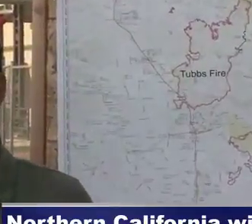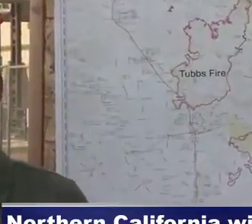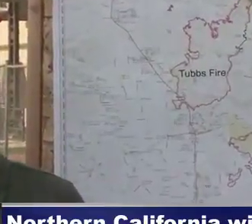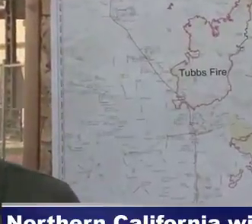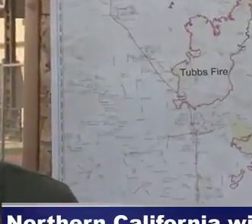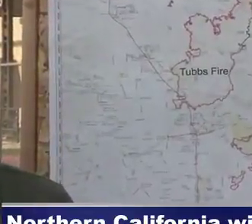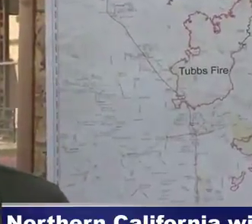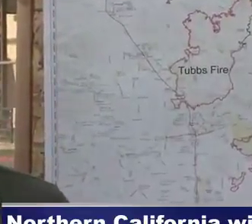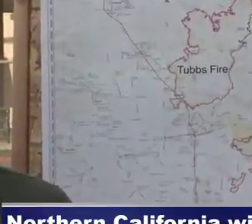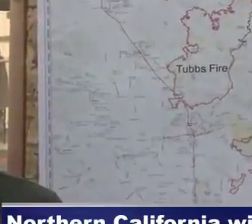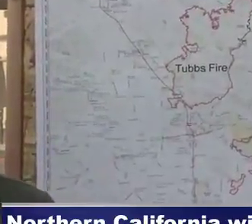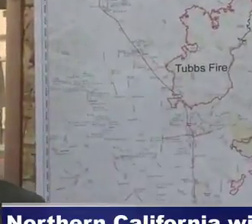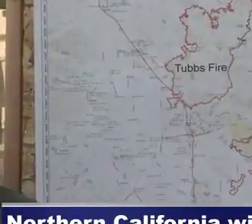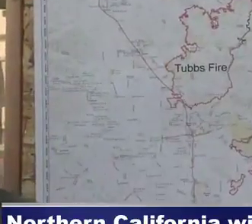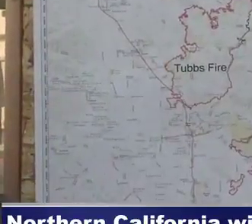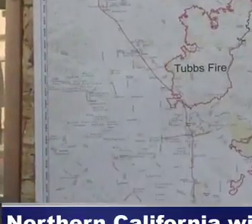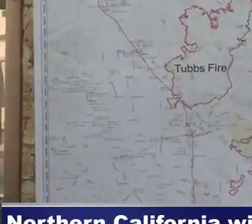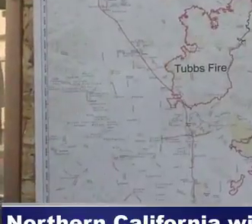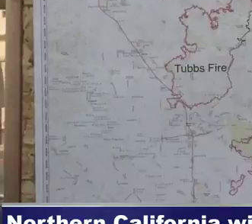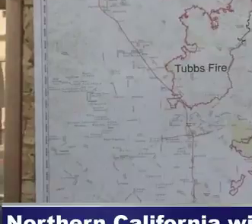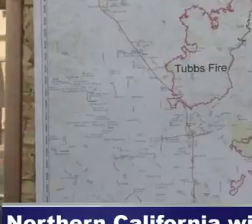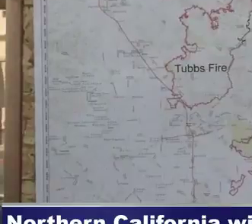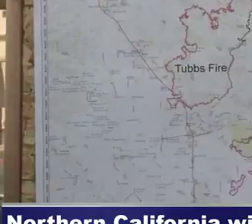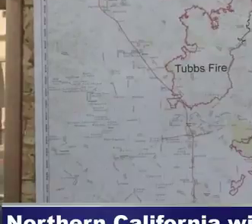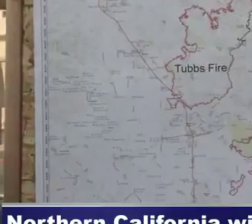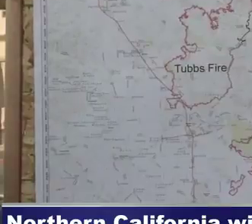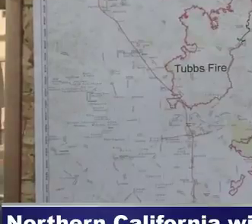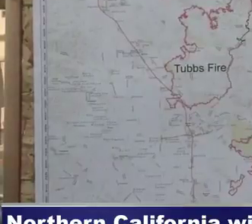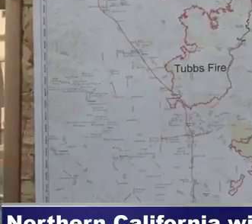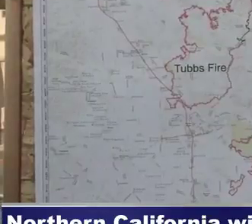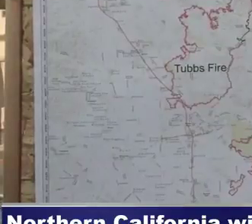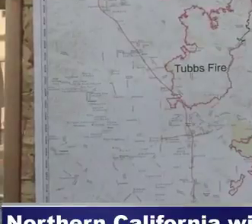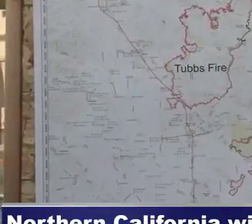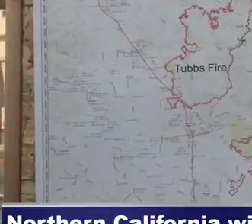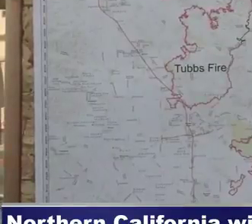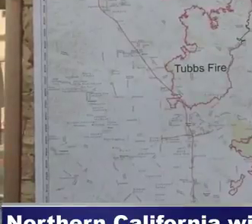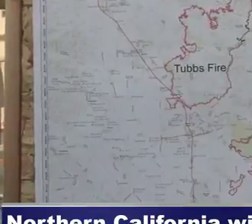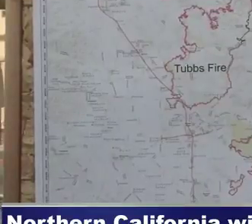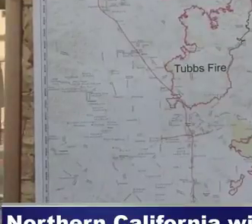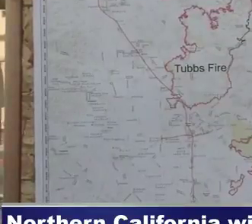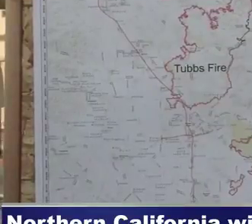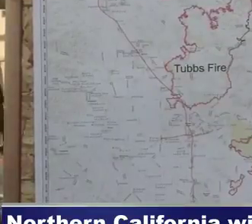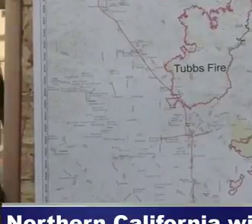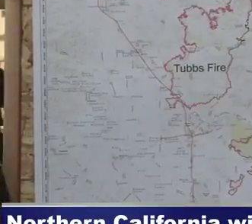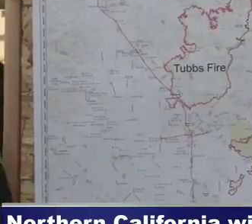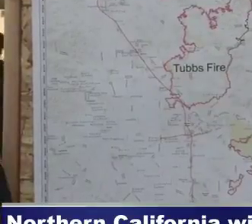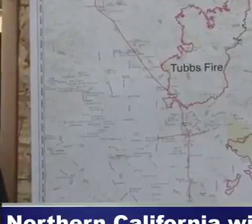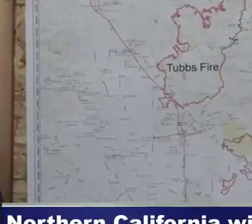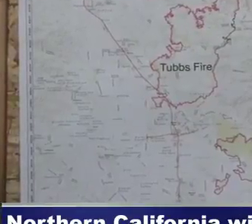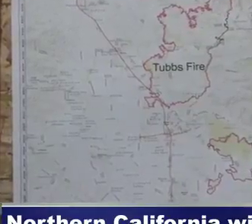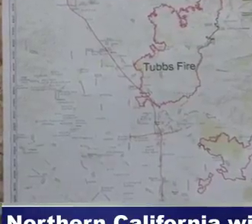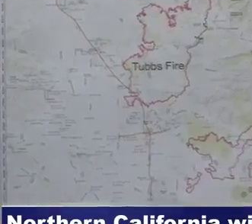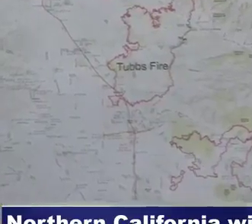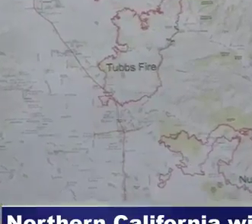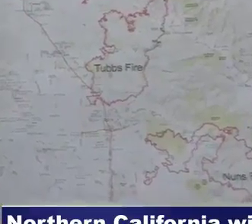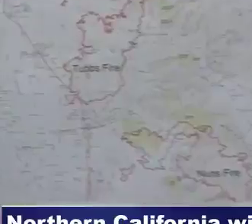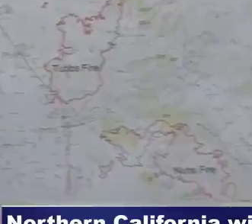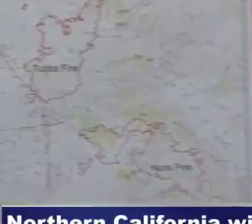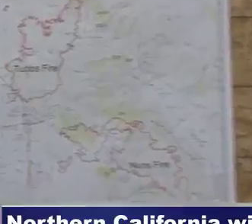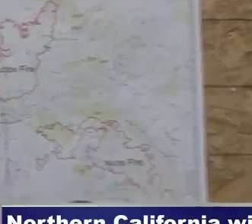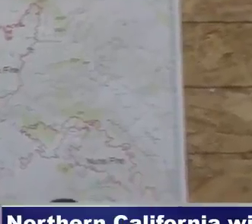level's up in there. We've worked really hard on that south section and the east section with the anticipation of the wind events coming up. So we worked really hard on